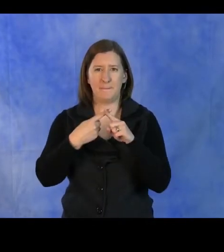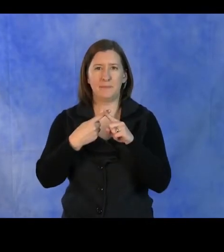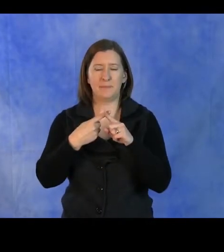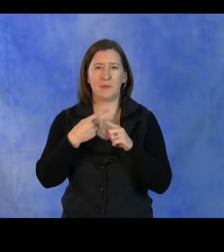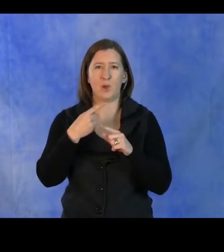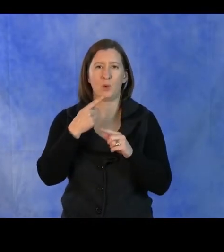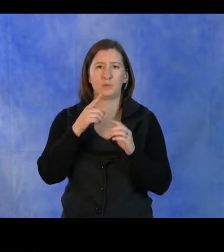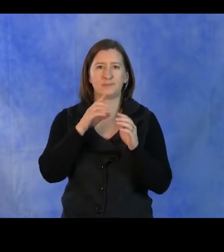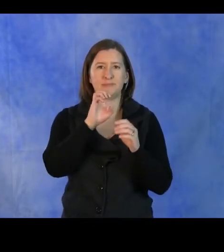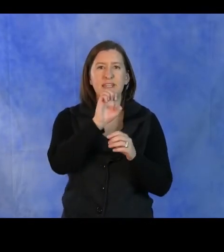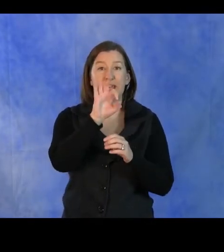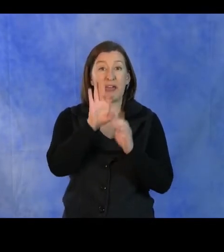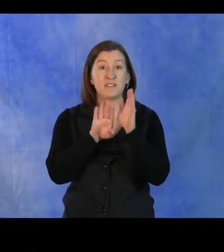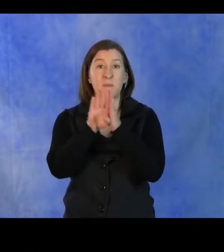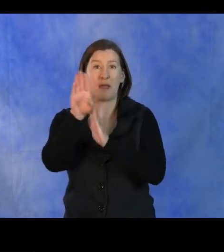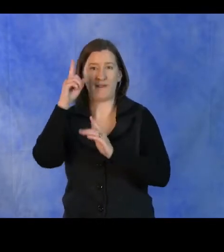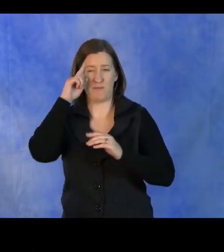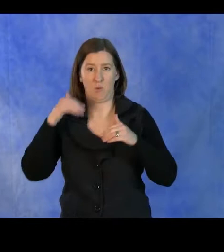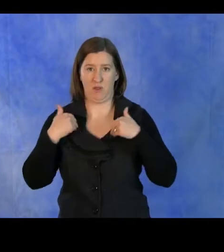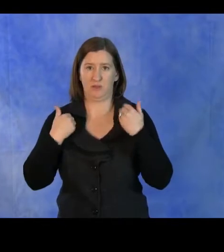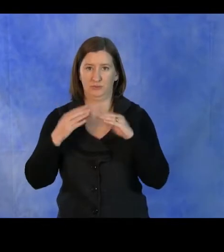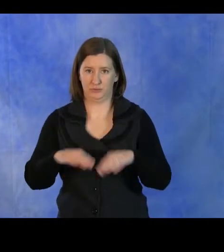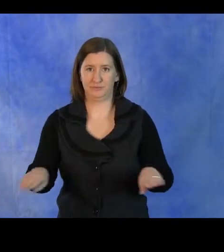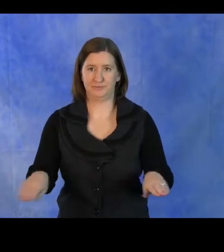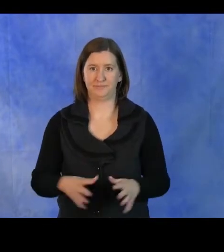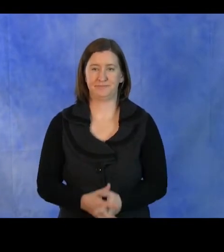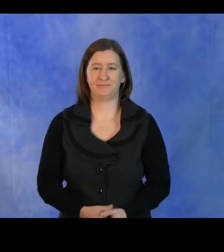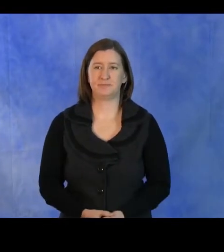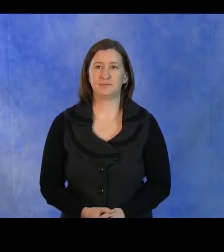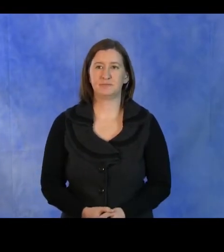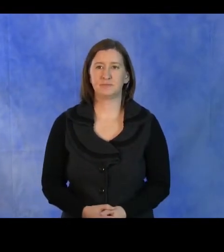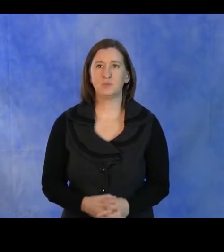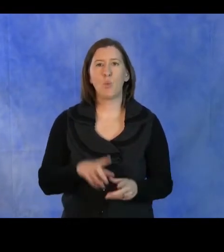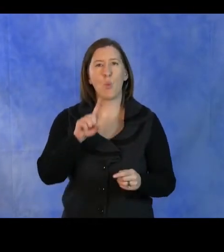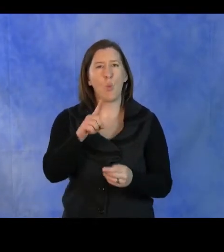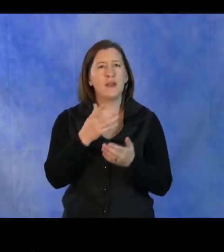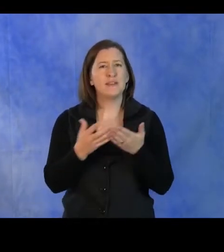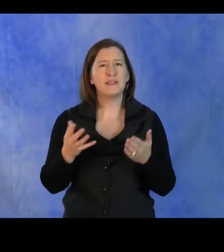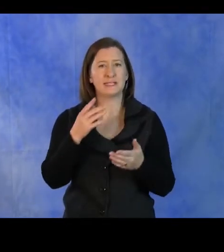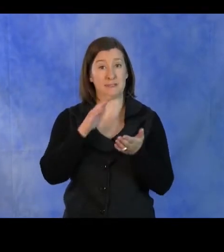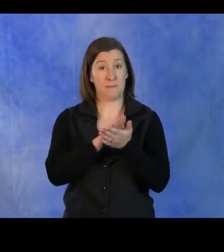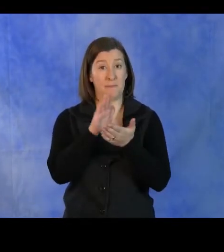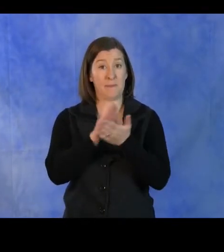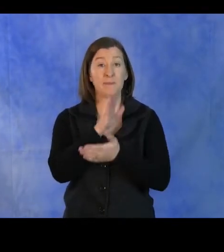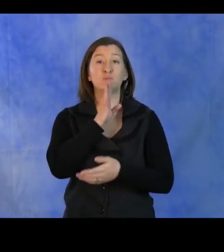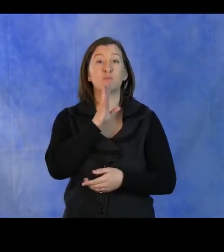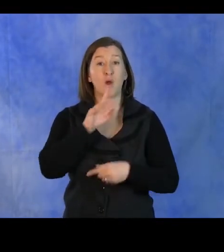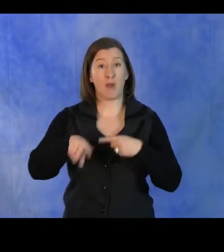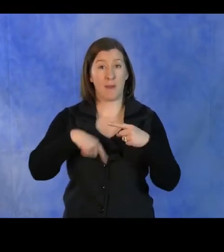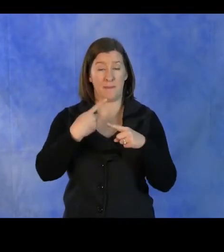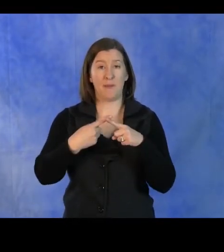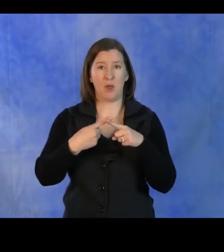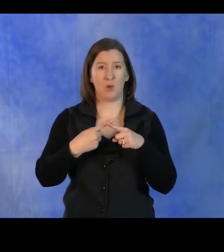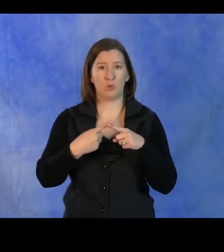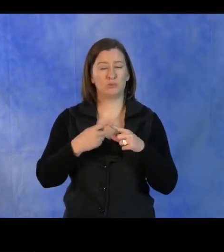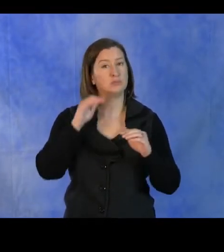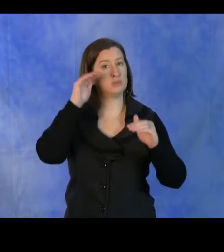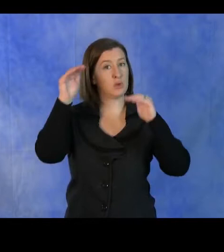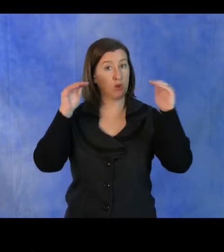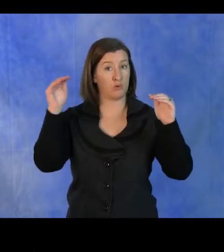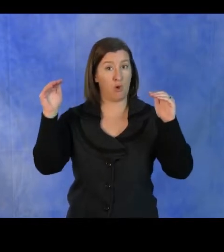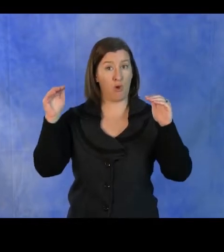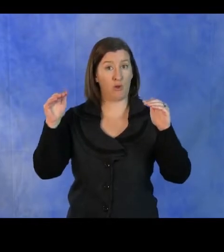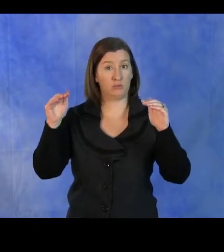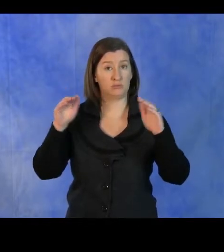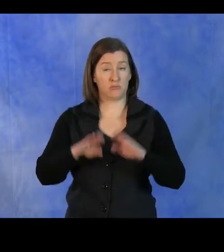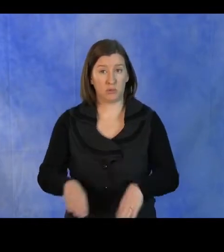depth about EF development for young children. One of the things the paper talked